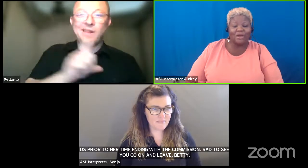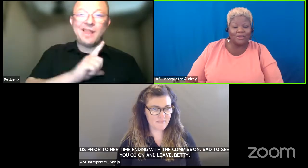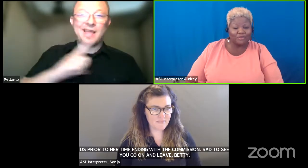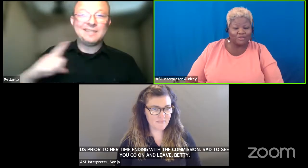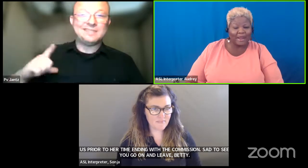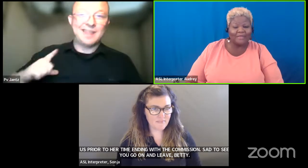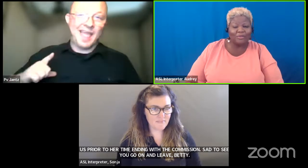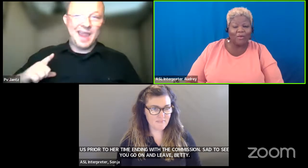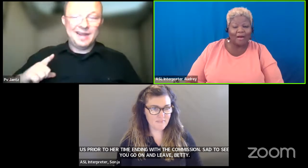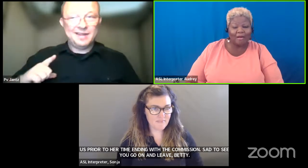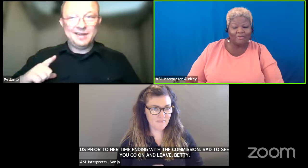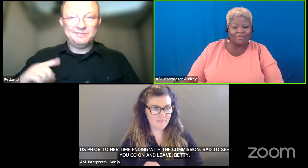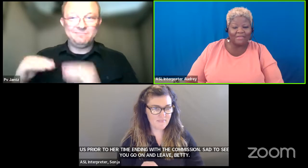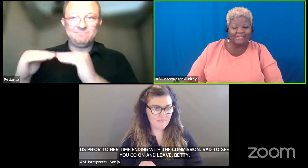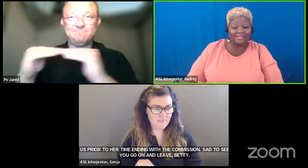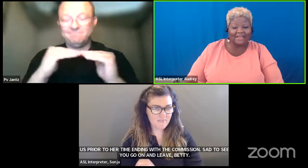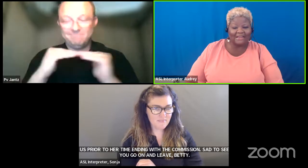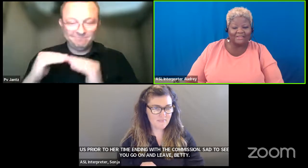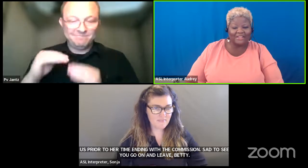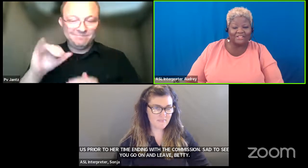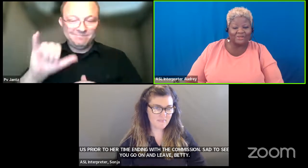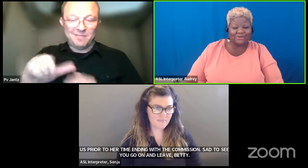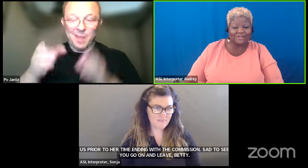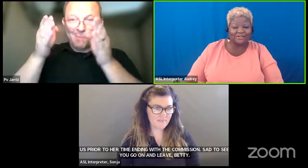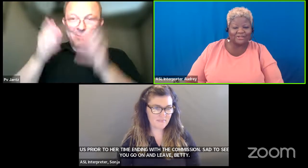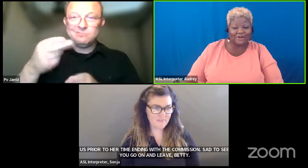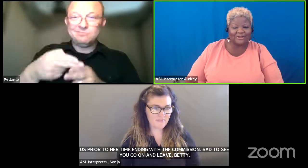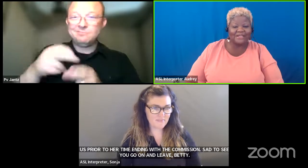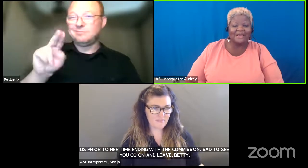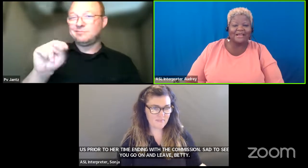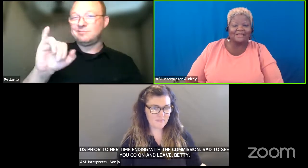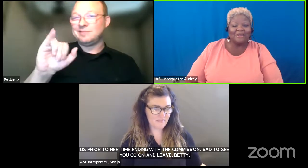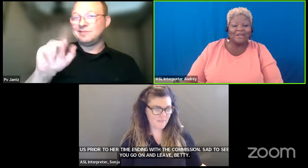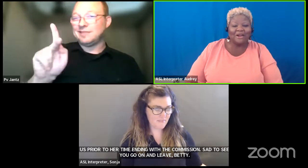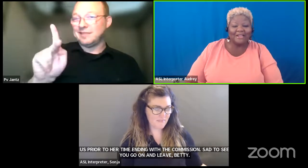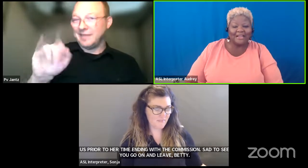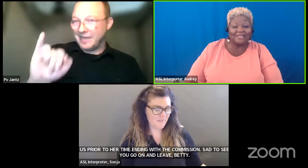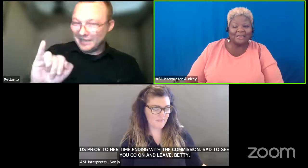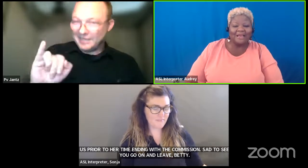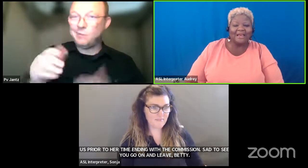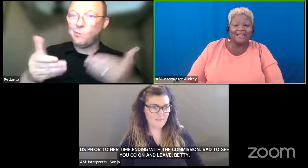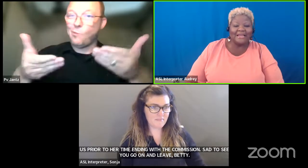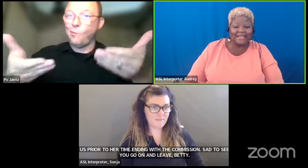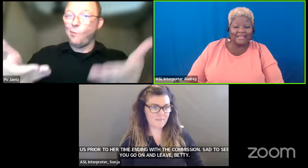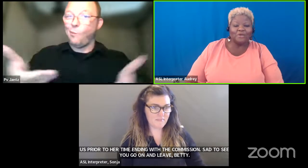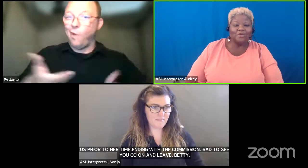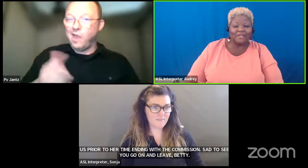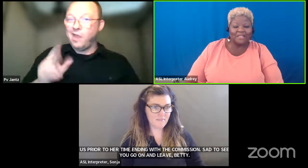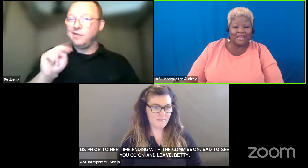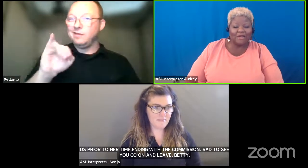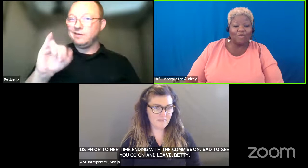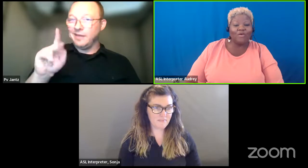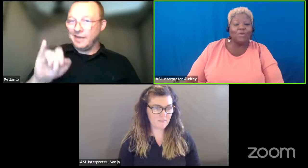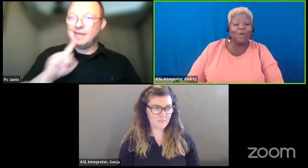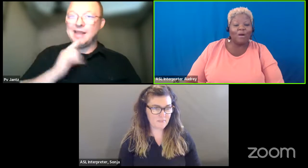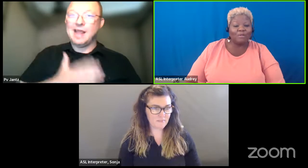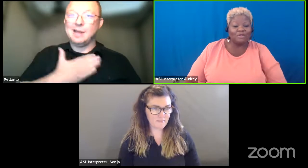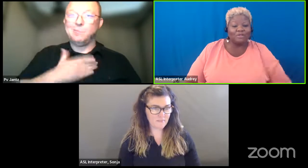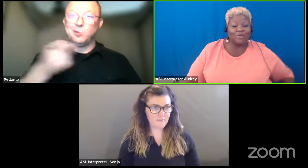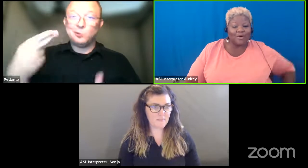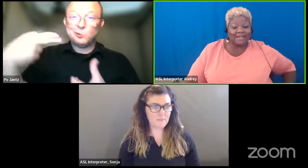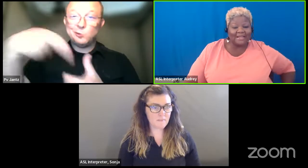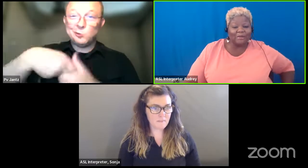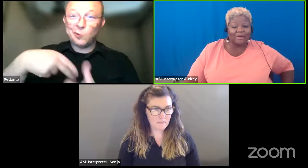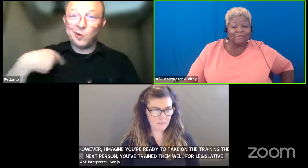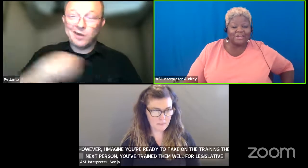person. You've trained them well for legislative issues and concerns to meet our needs. Nikki is who will be taking over. Welcome to